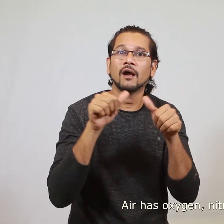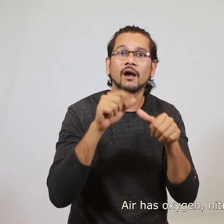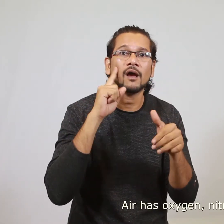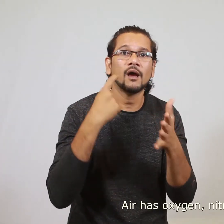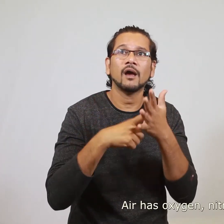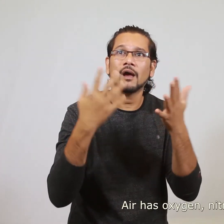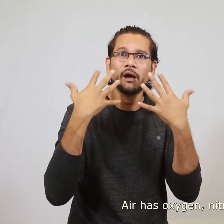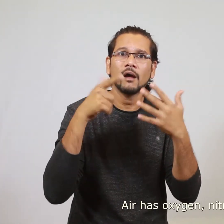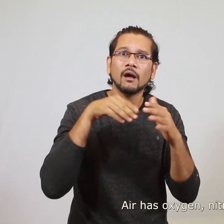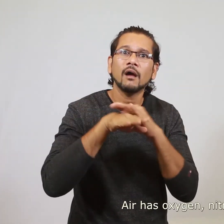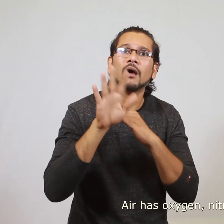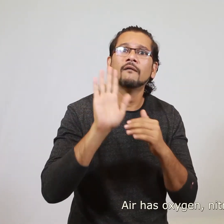Air has oxygen,